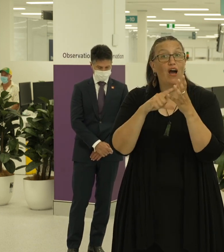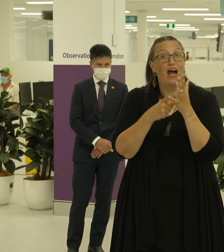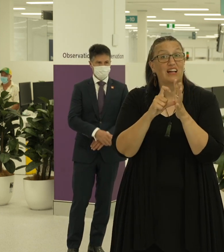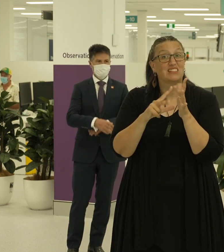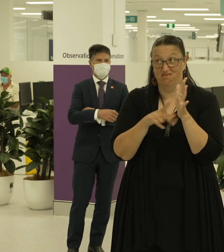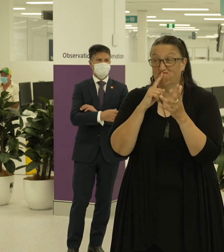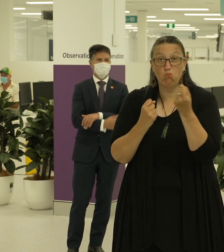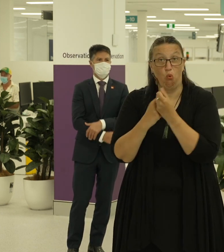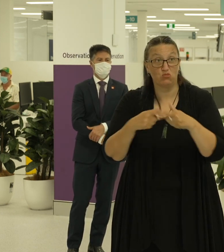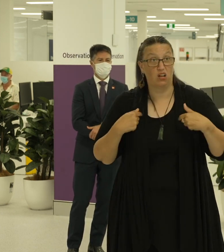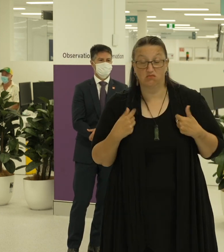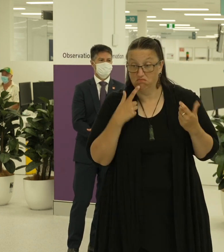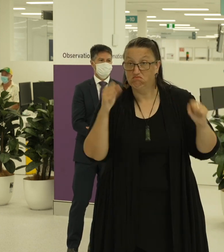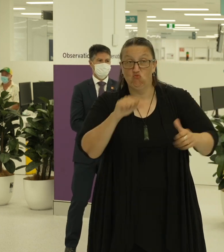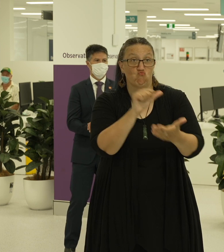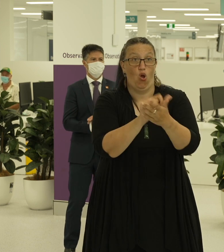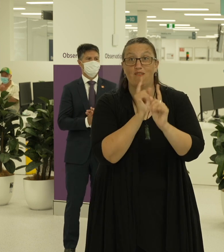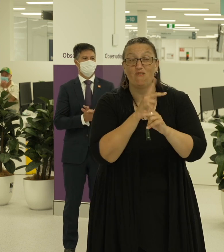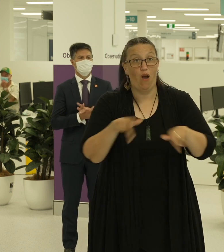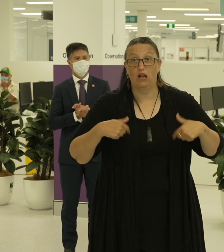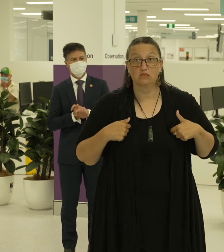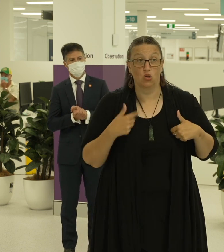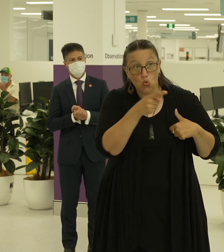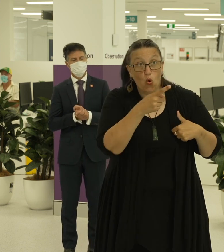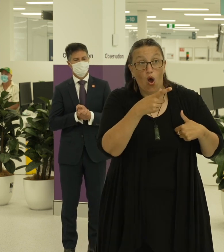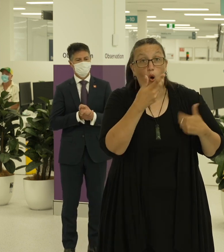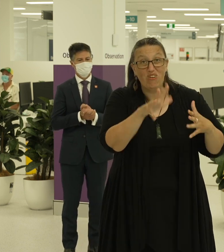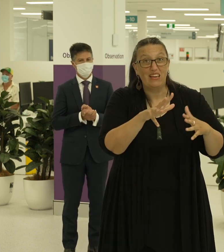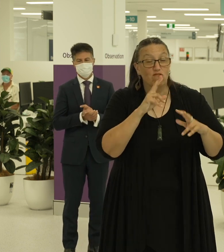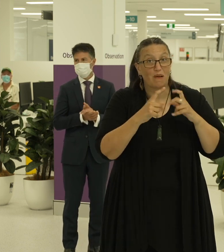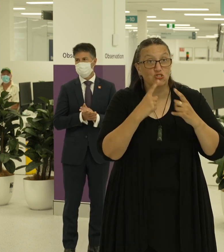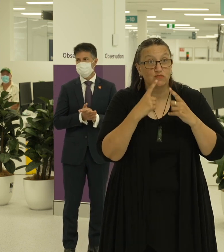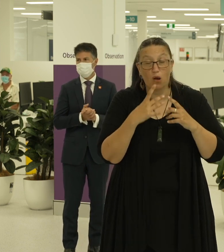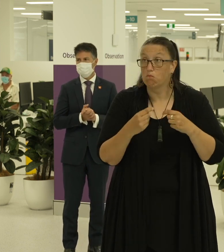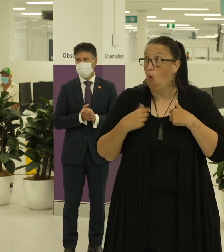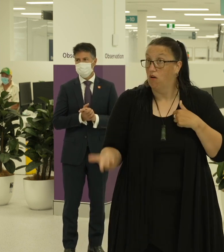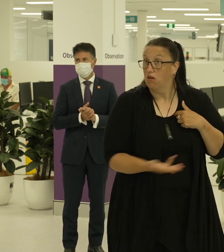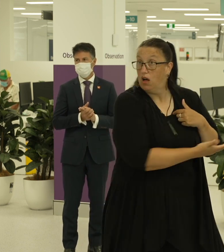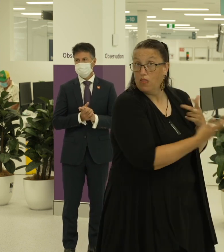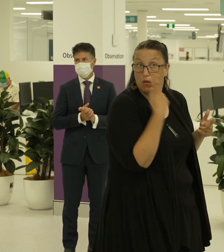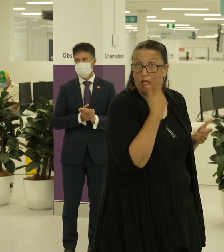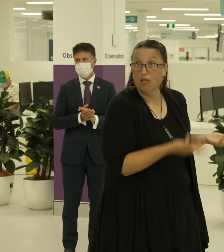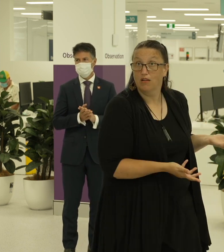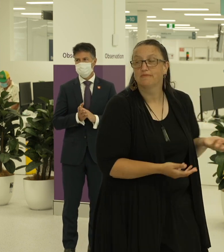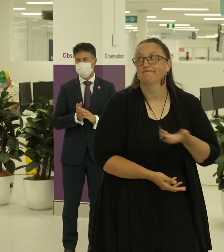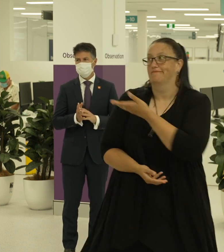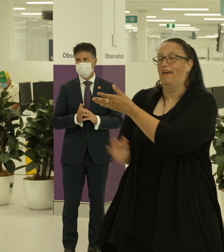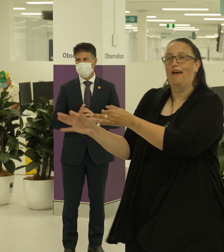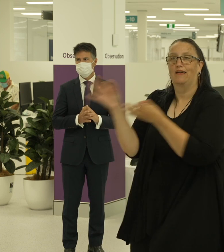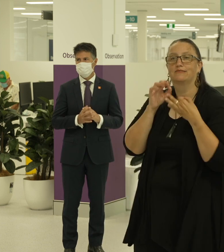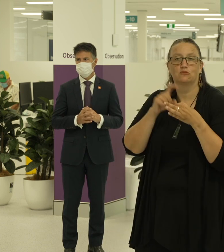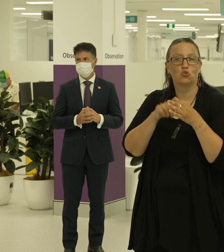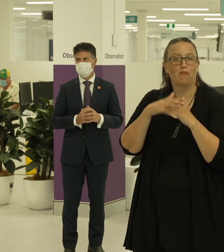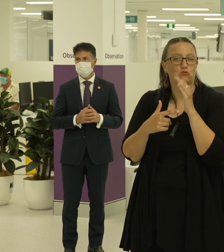the government's position and noted that that was the advice. So it's all out there already done, James. Any other questions for me, or will I hand over to someone else? Tom. If the